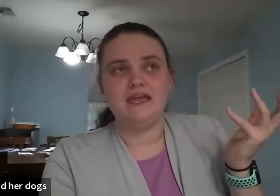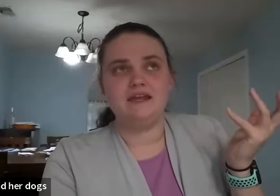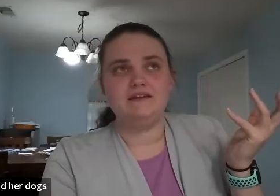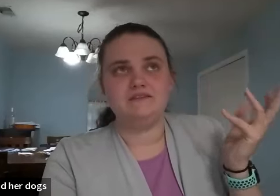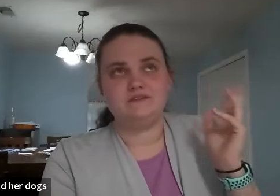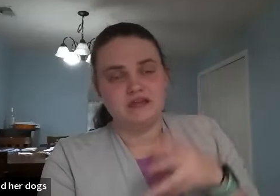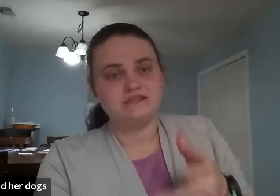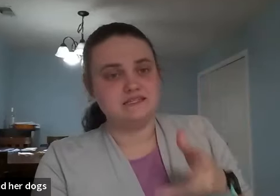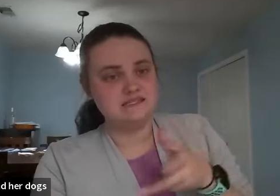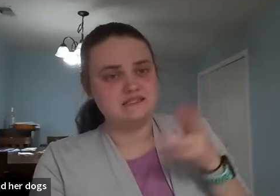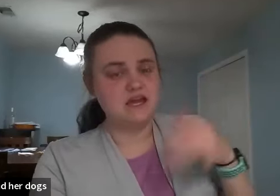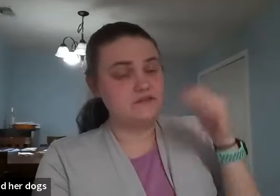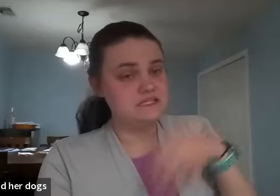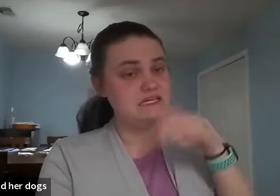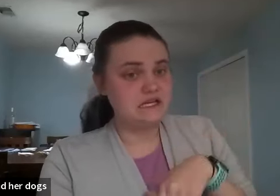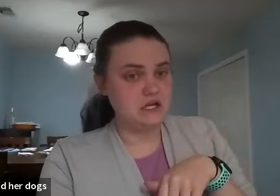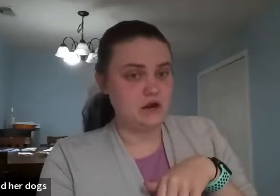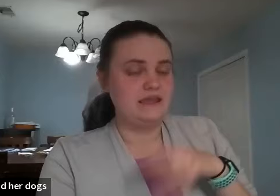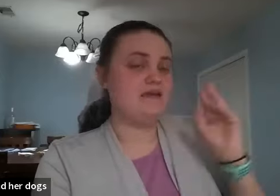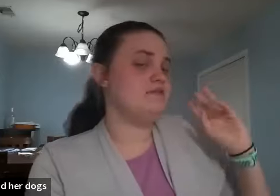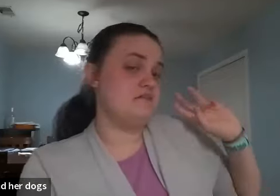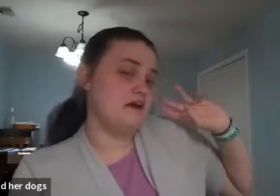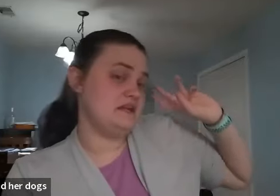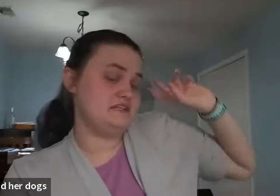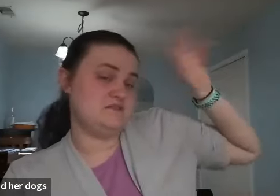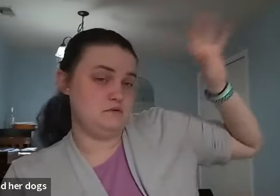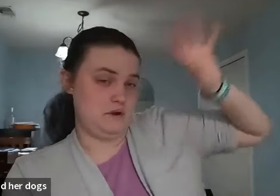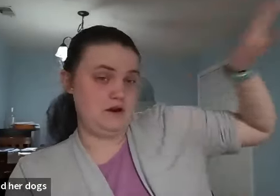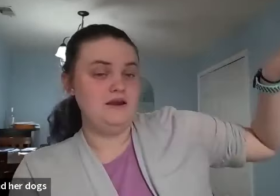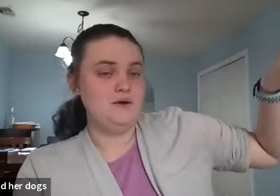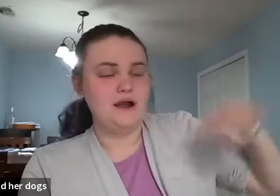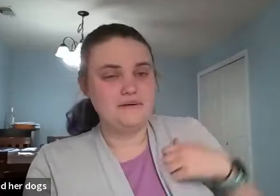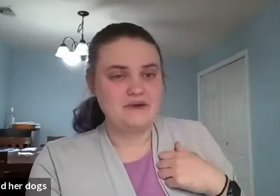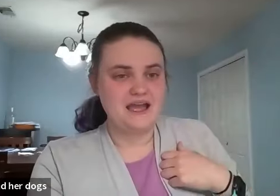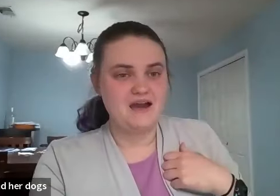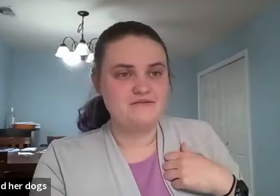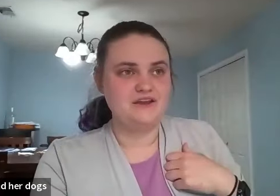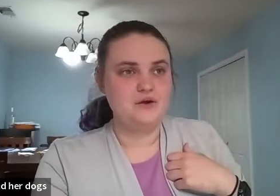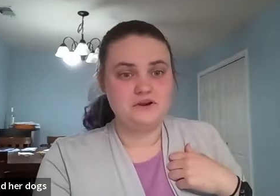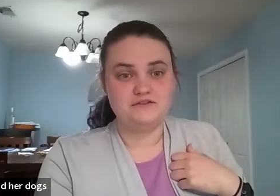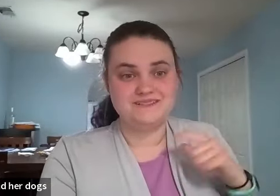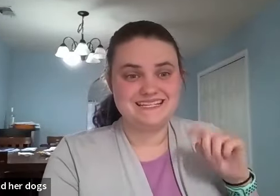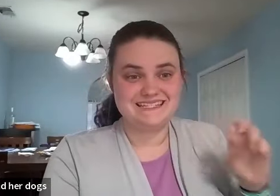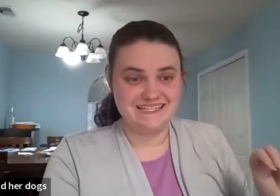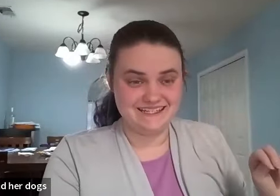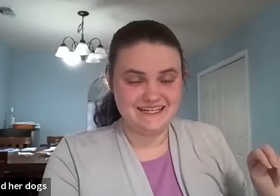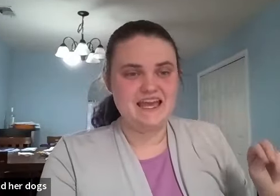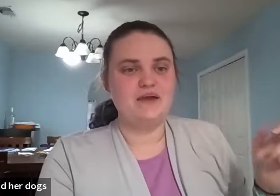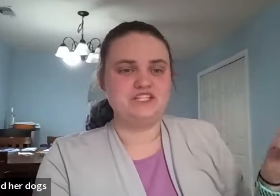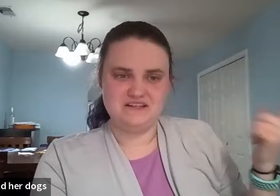And like I said, since it's kind of, I've seen it here, I can't verify that it's everywhere. I have a coworker from Tennessee And when she